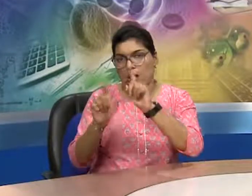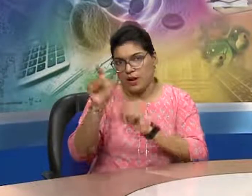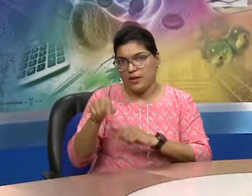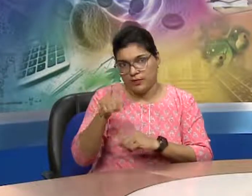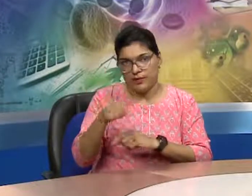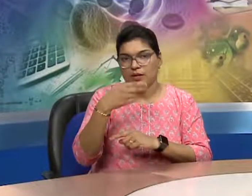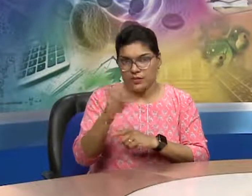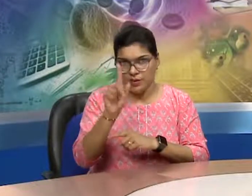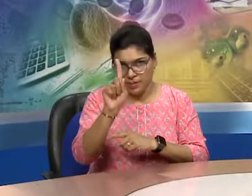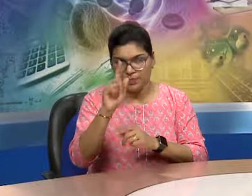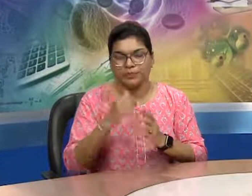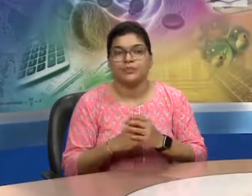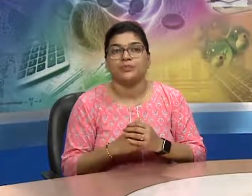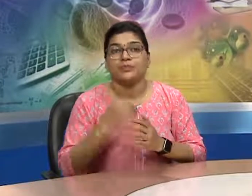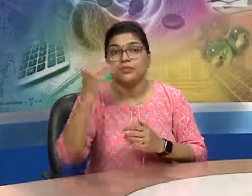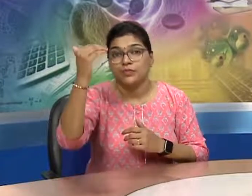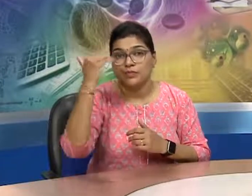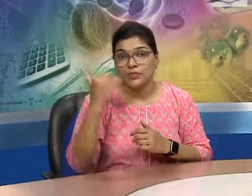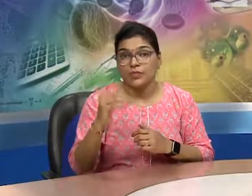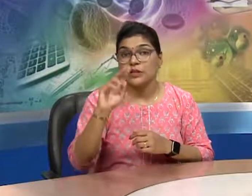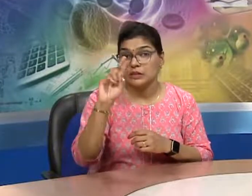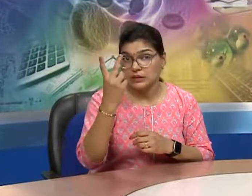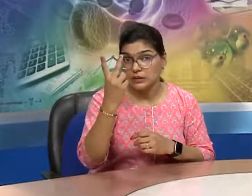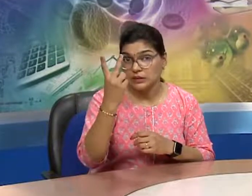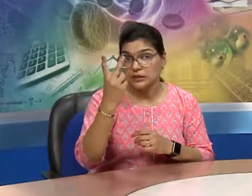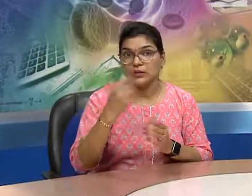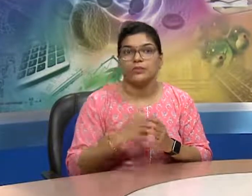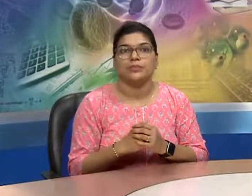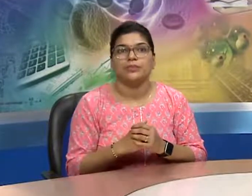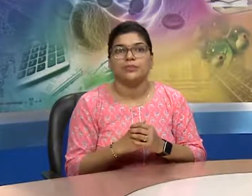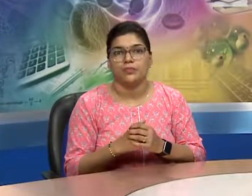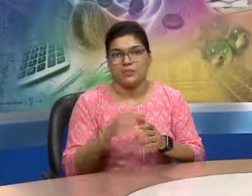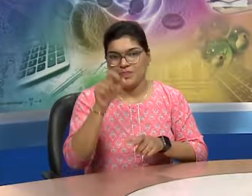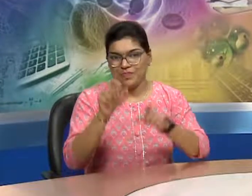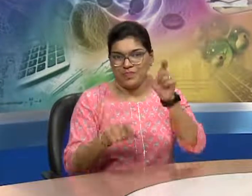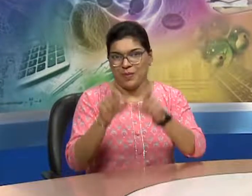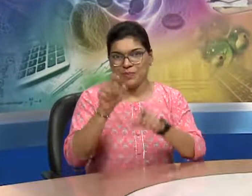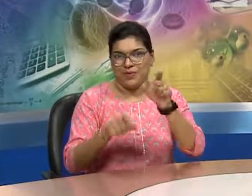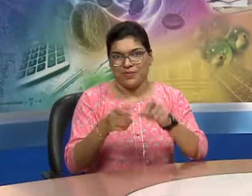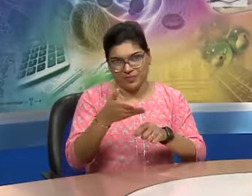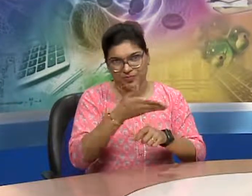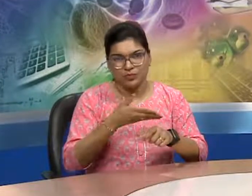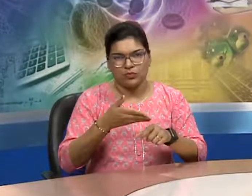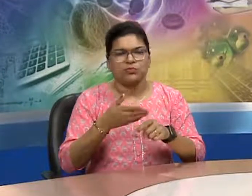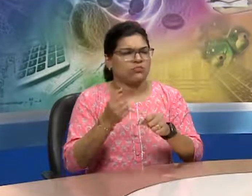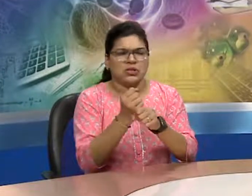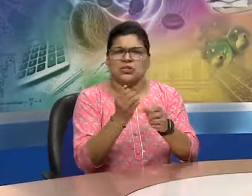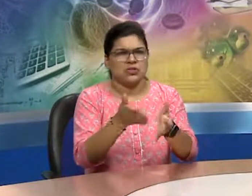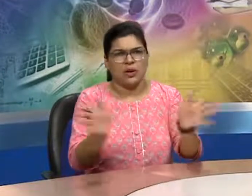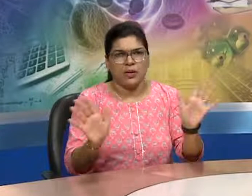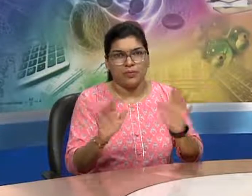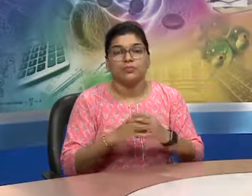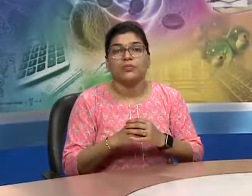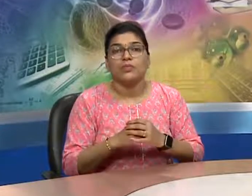level is individual organism. So the basic unit of study, as we already